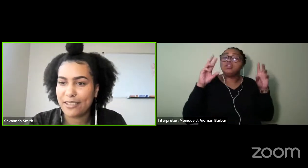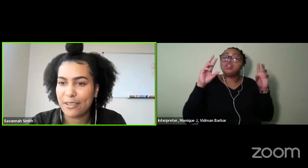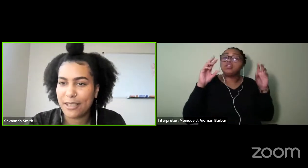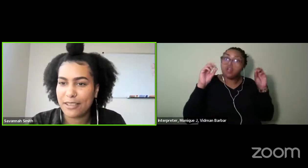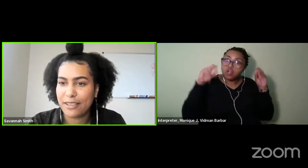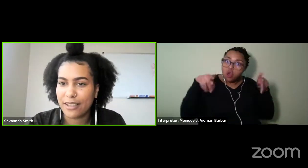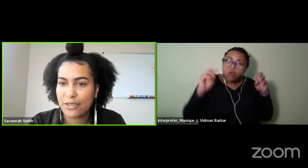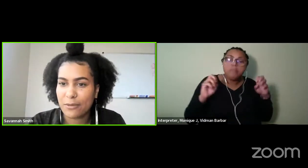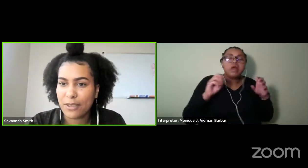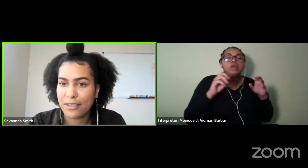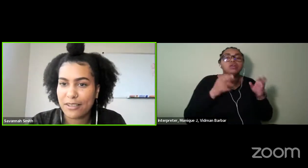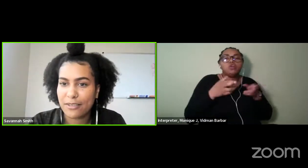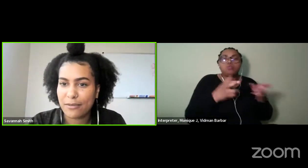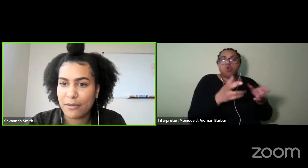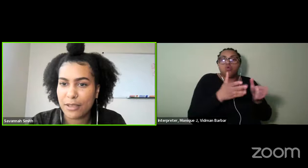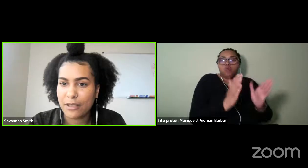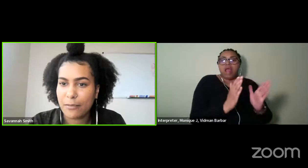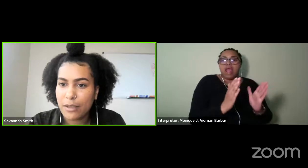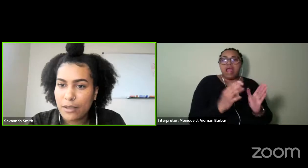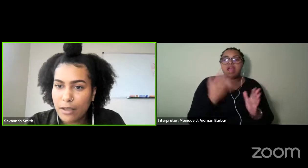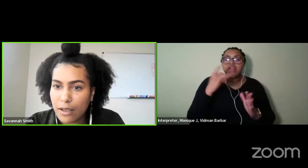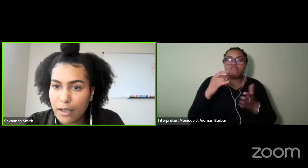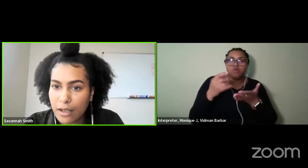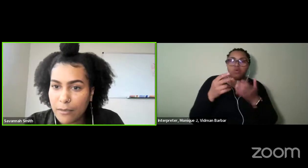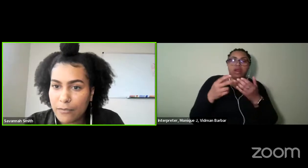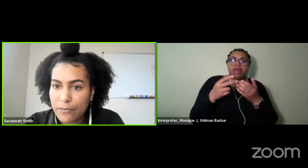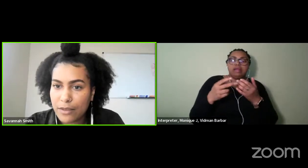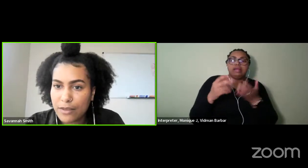and having a way to collect stormwater would be dope.